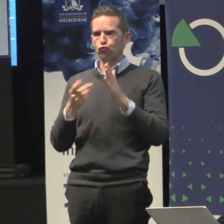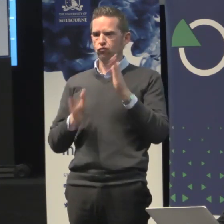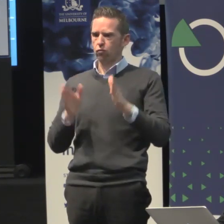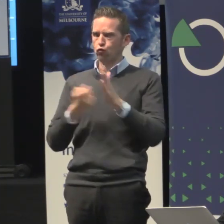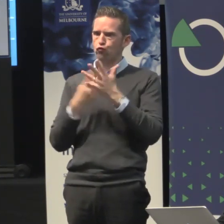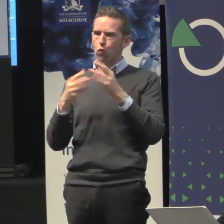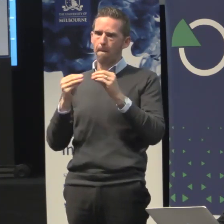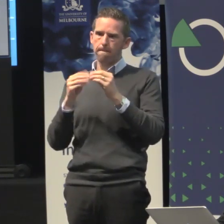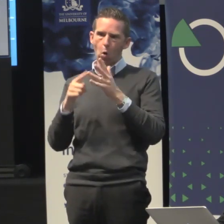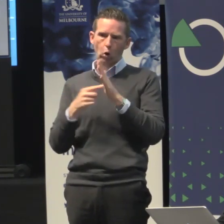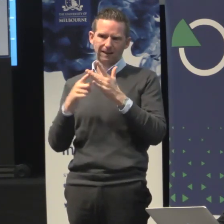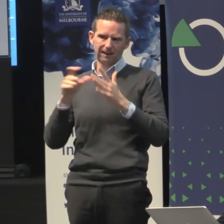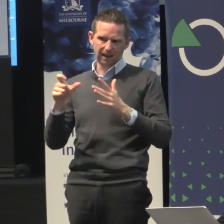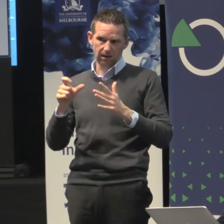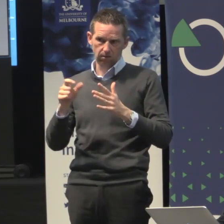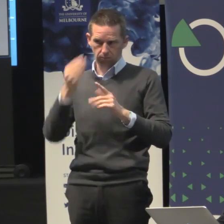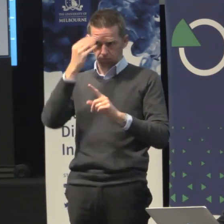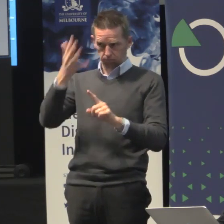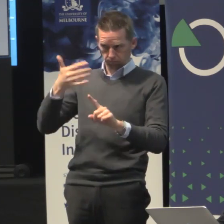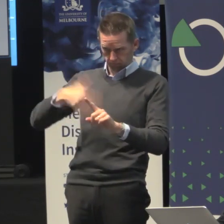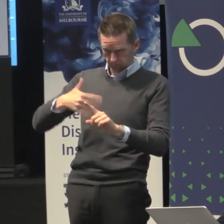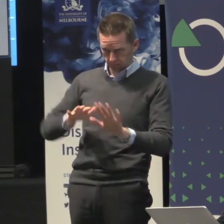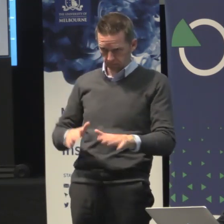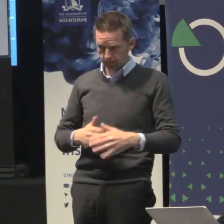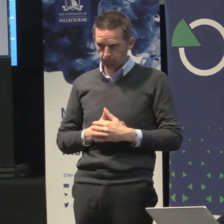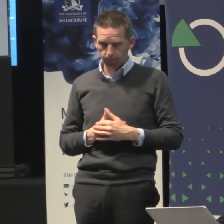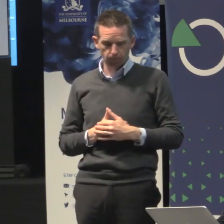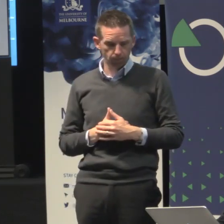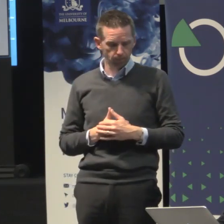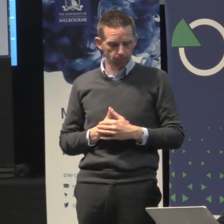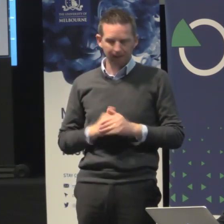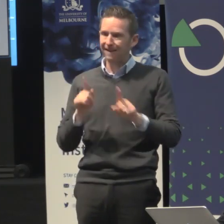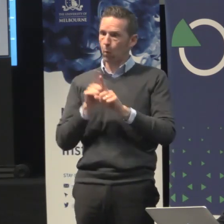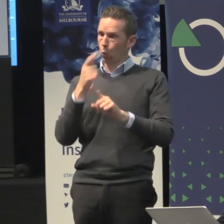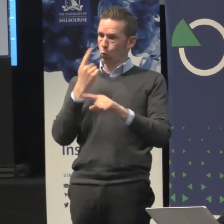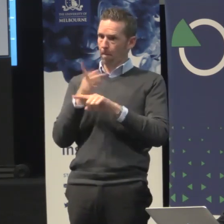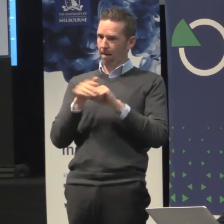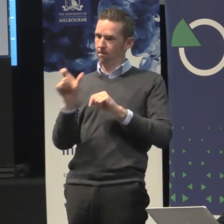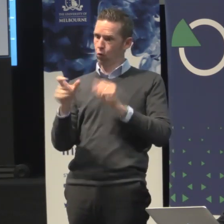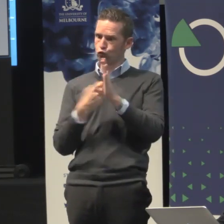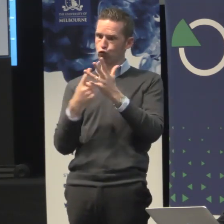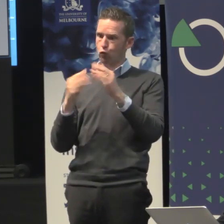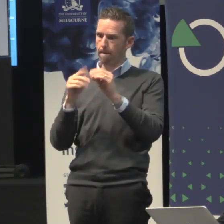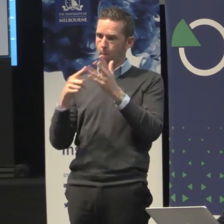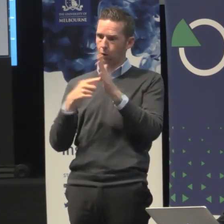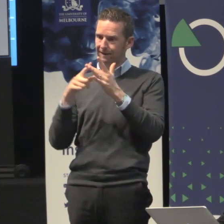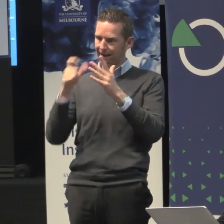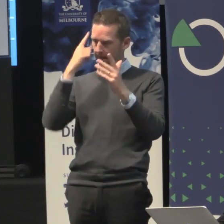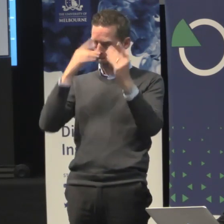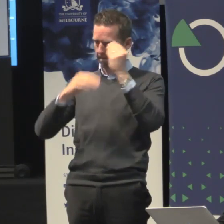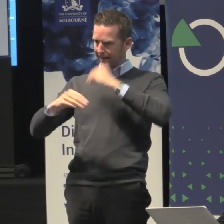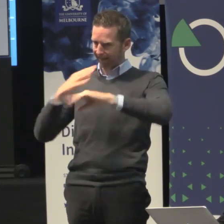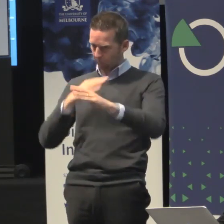it, really. And while the robotic metaphor could sound